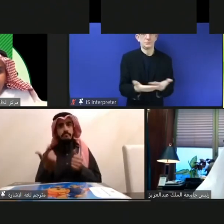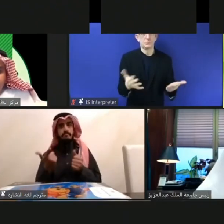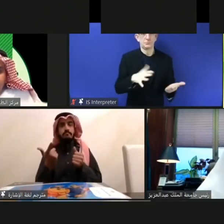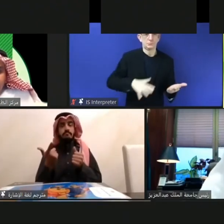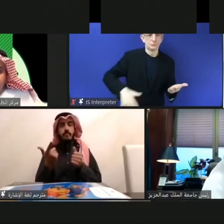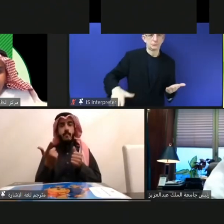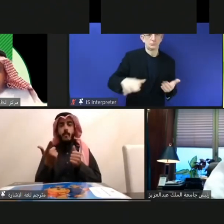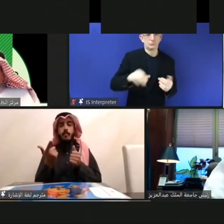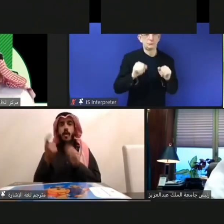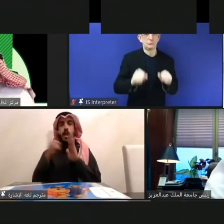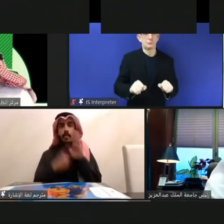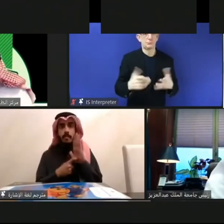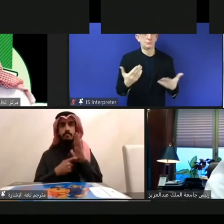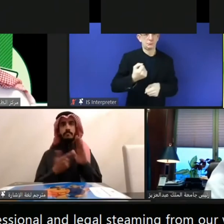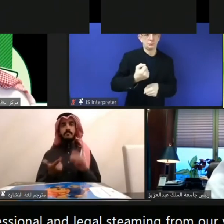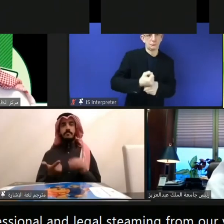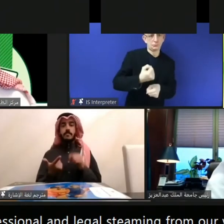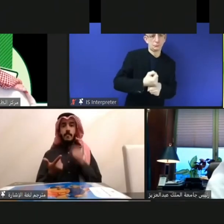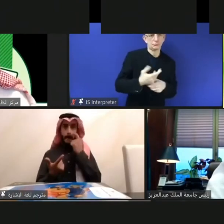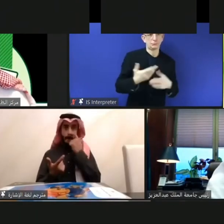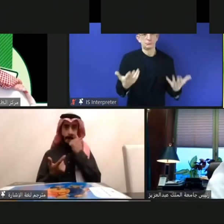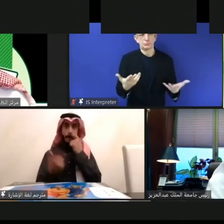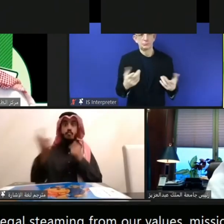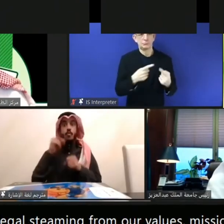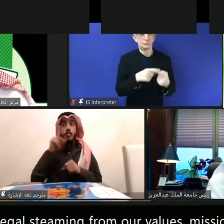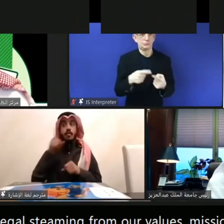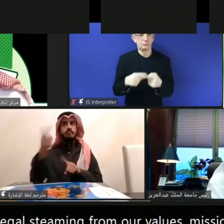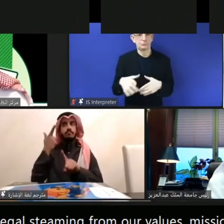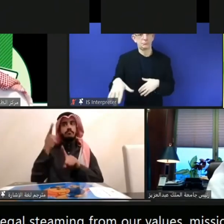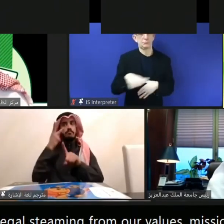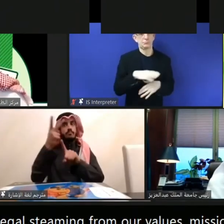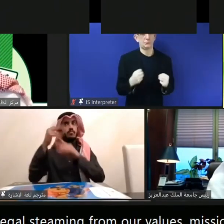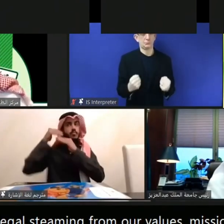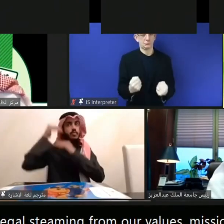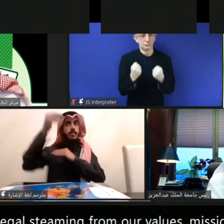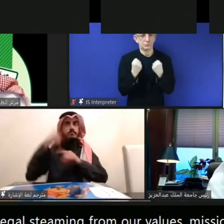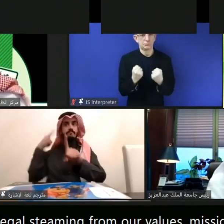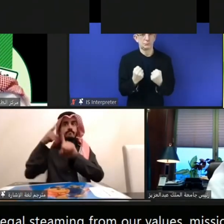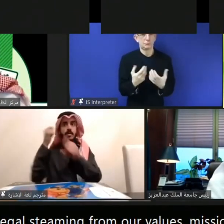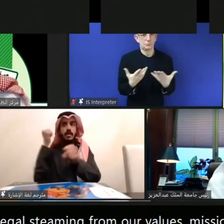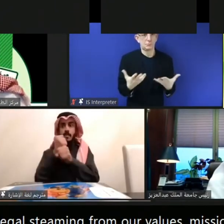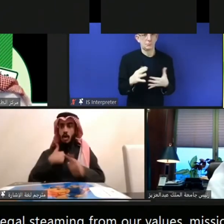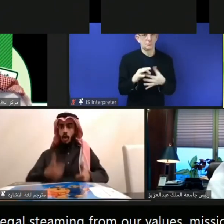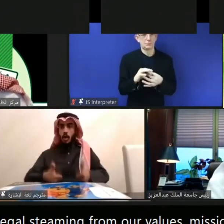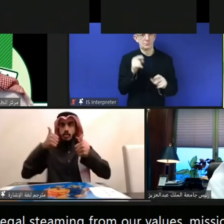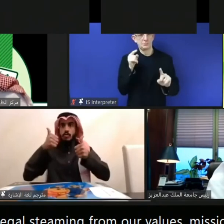our values, mission, and vision, we aim to bring together key entities in